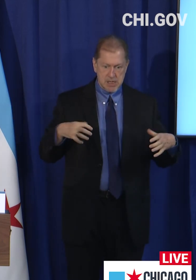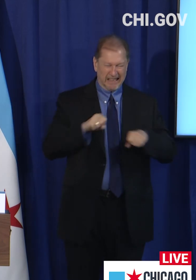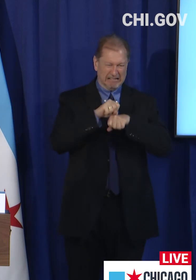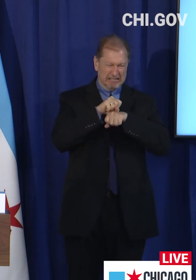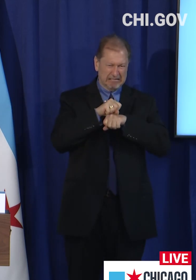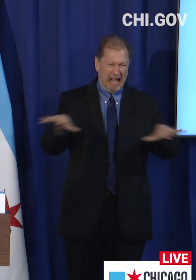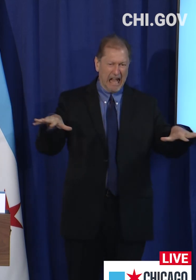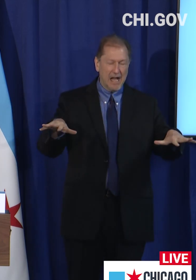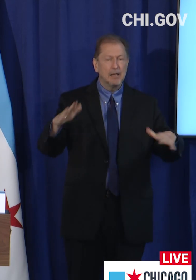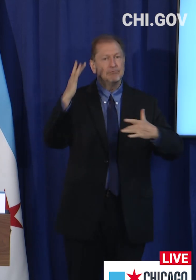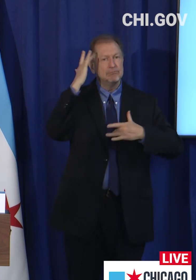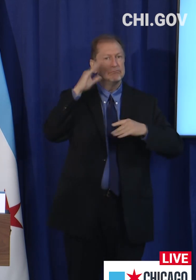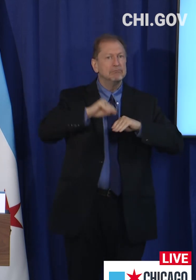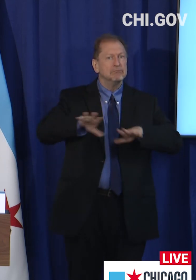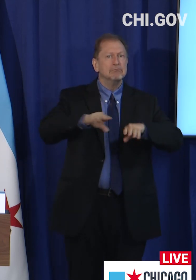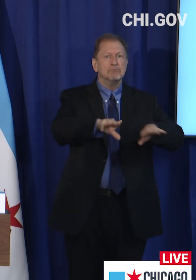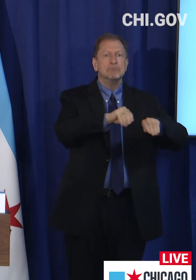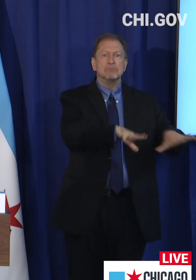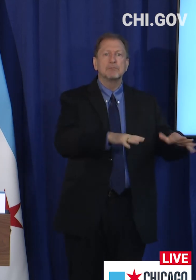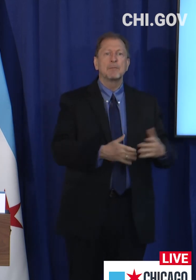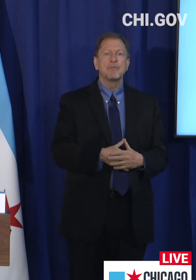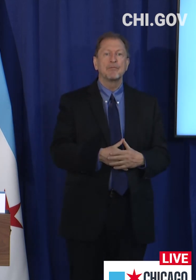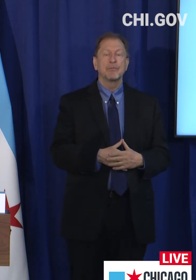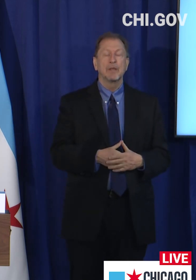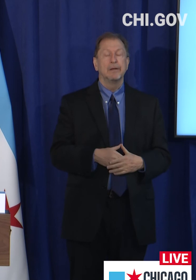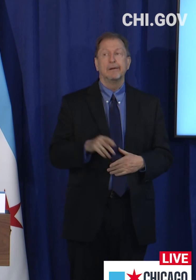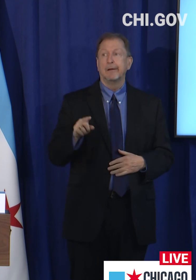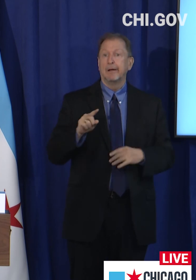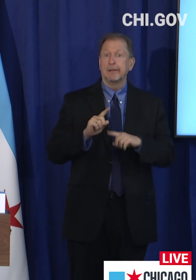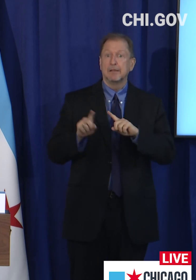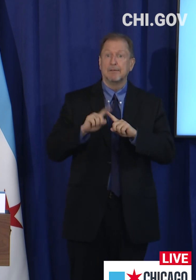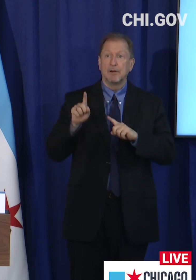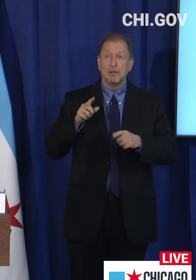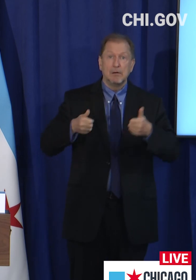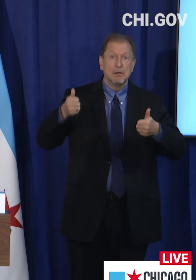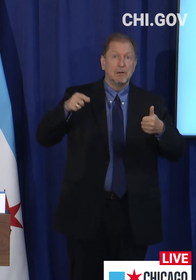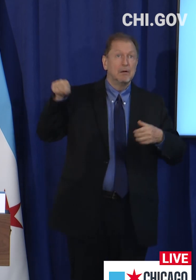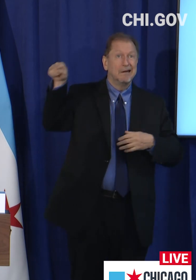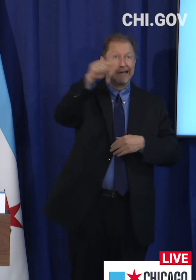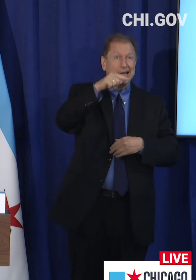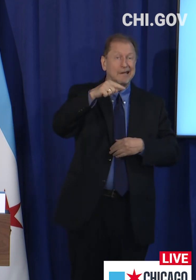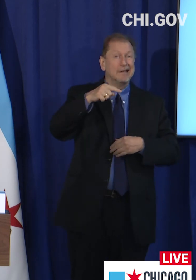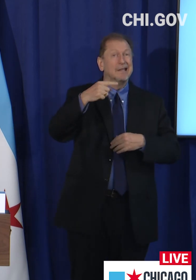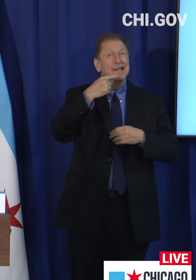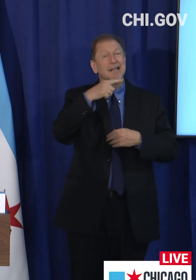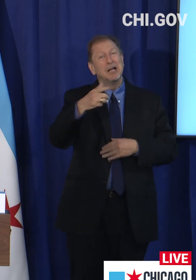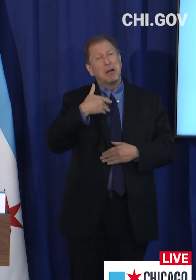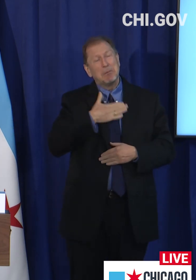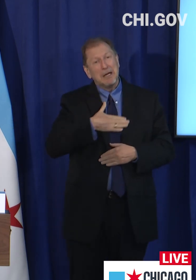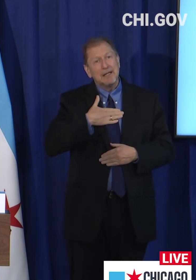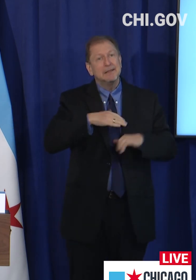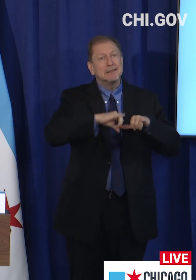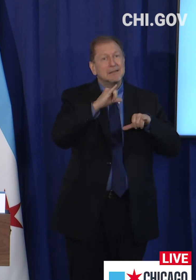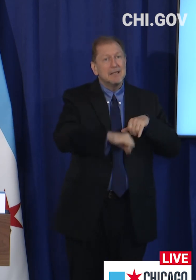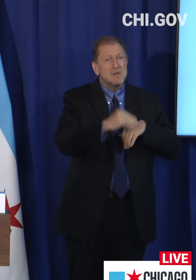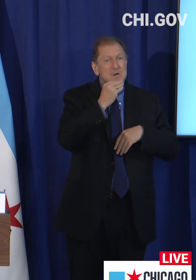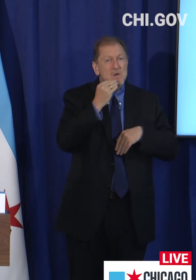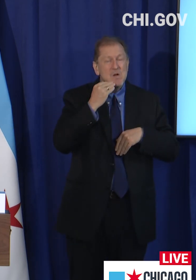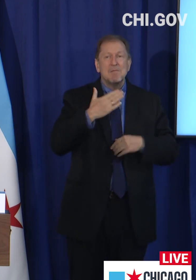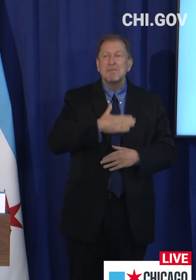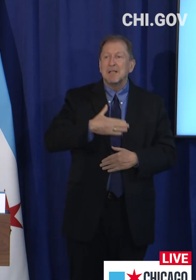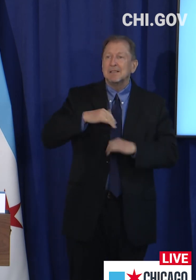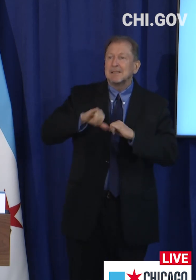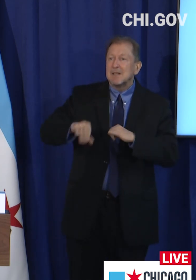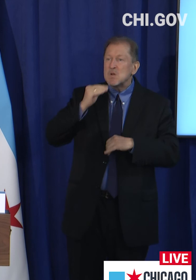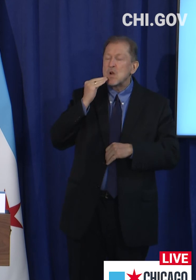Despite the ongoing warnings from responsible leaders across the country, about 50 million Americans are still expected to